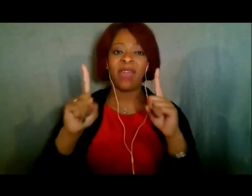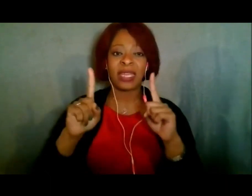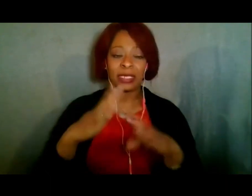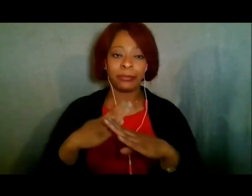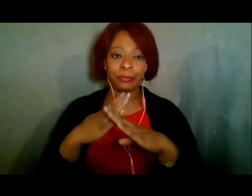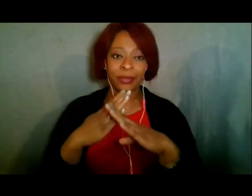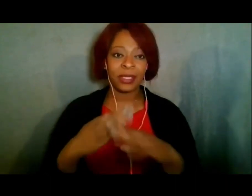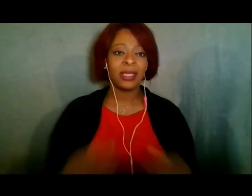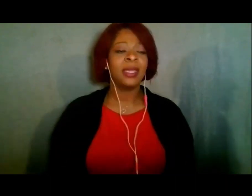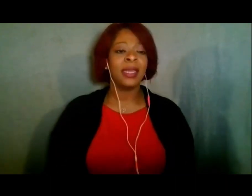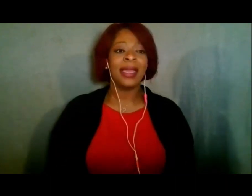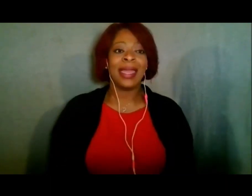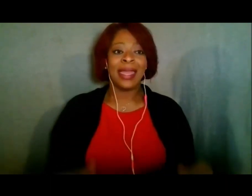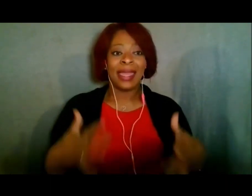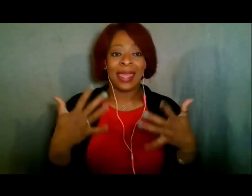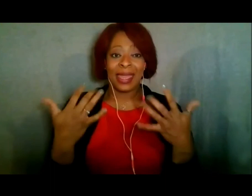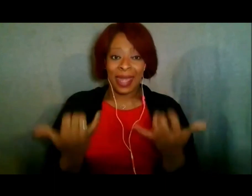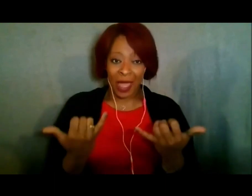Now,